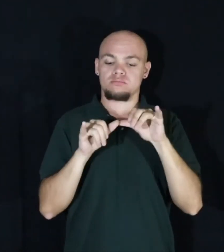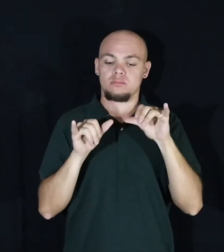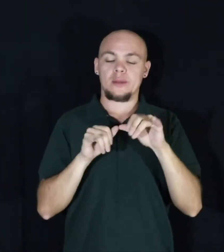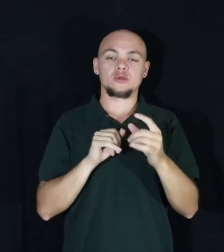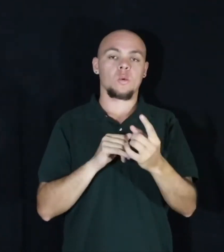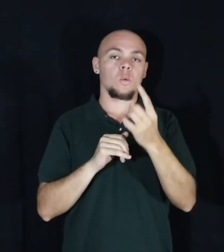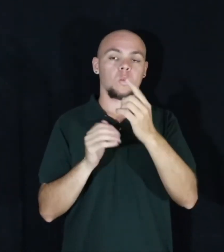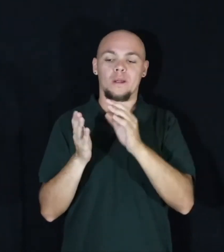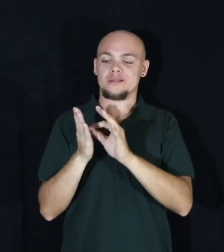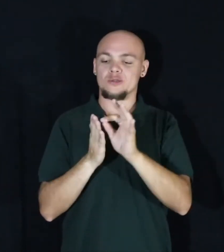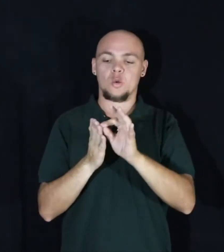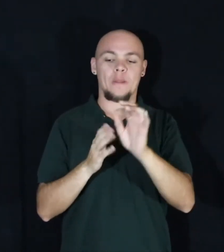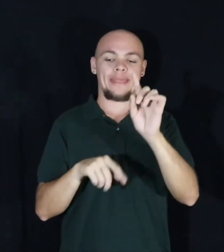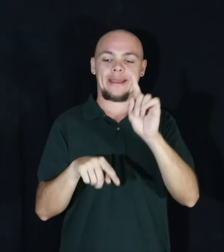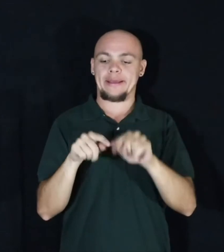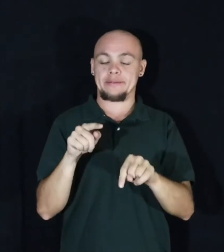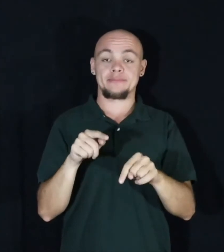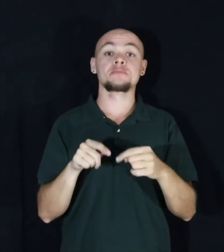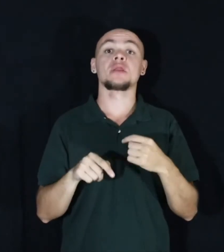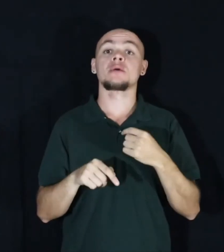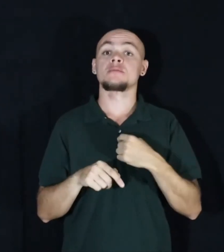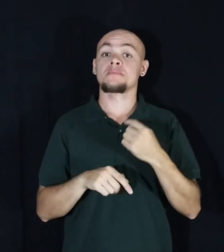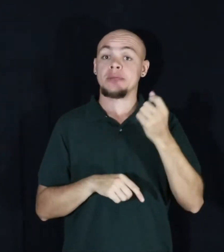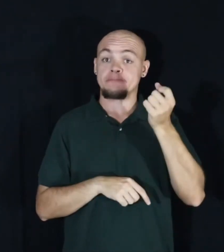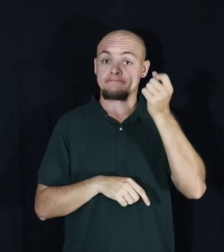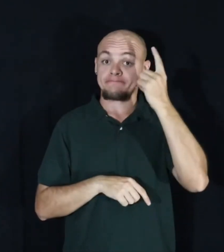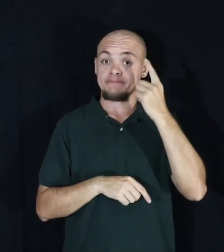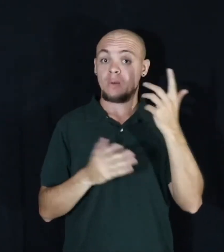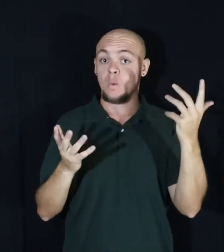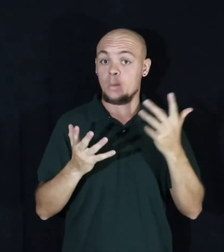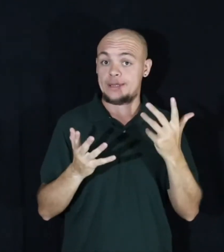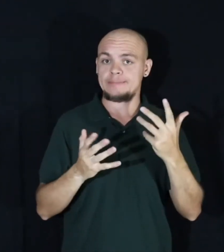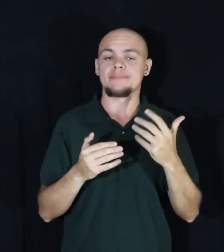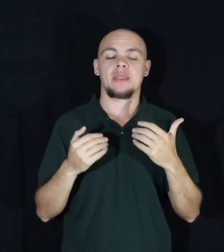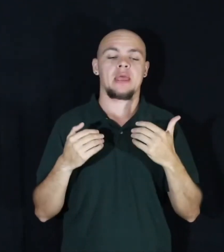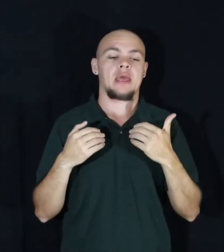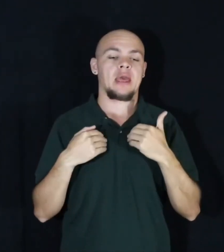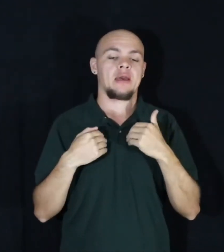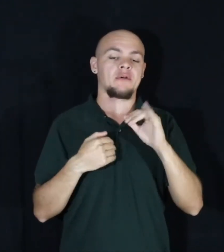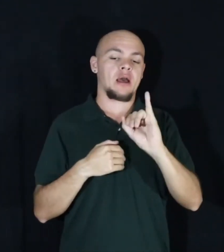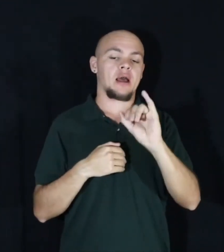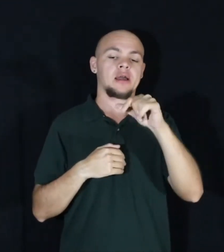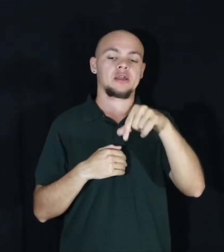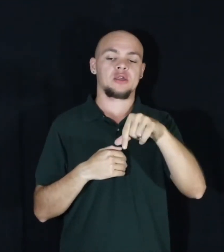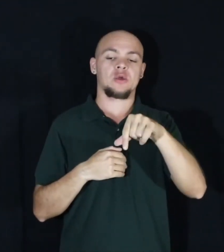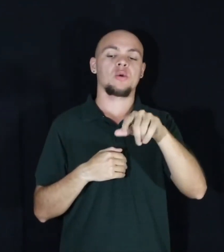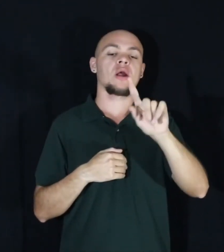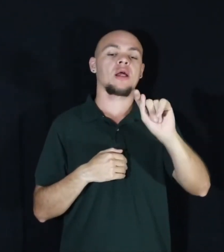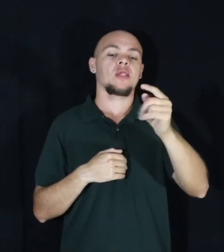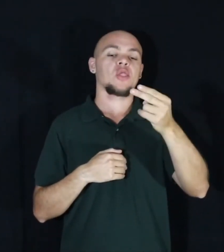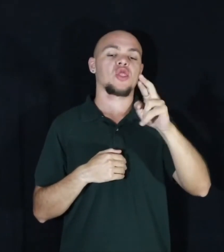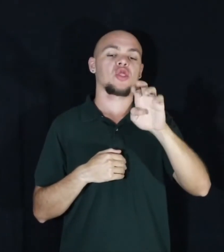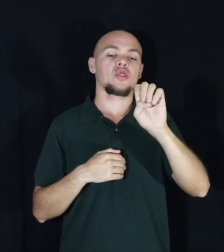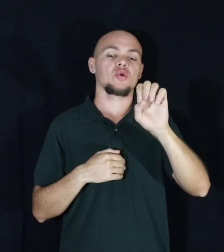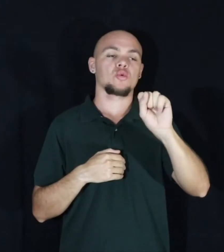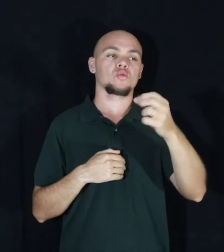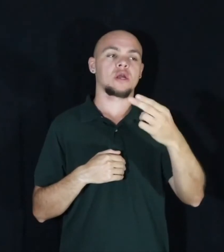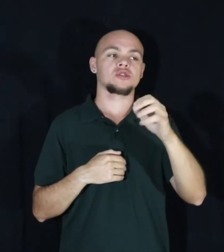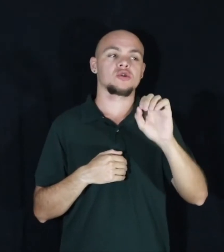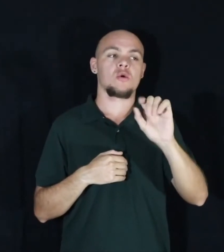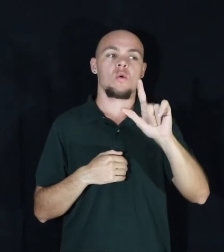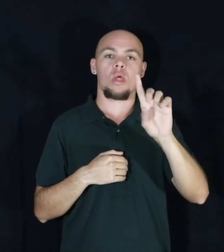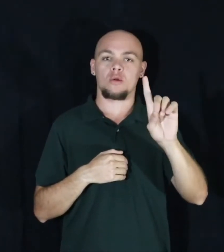score. And so what I've come to realize is that there's a threshold to an IQ. And I will explain this in terms of